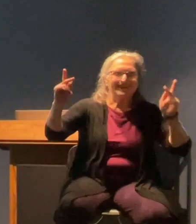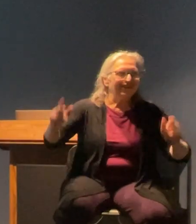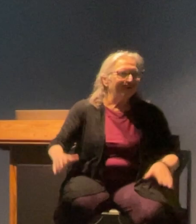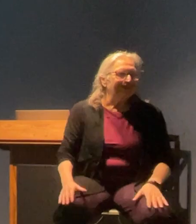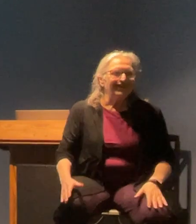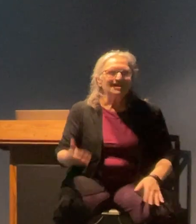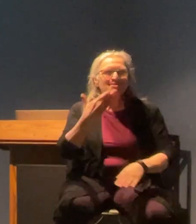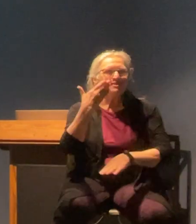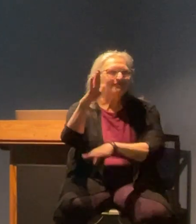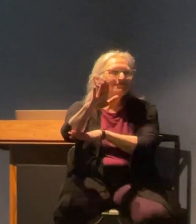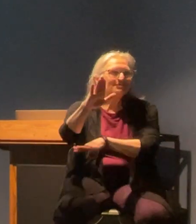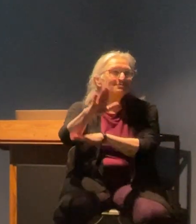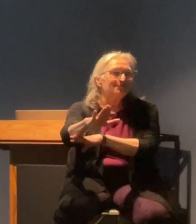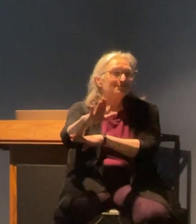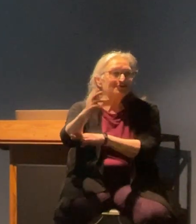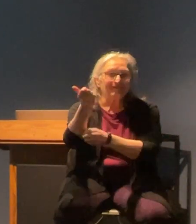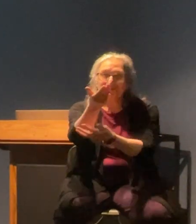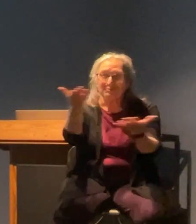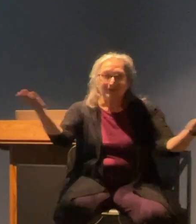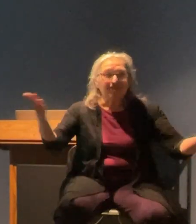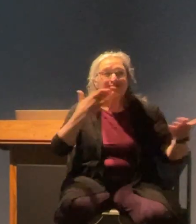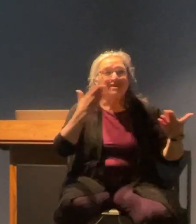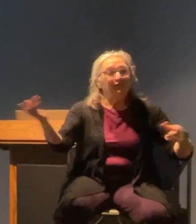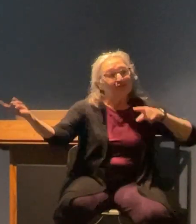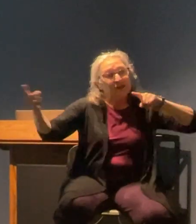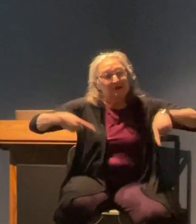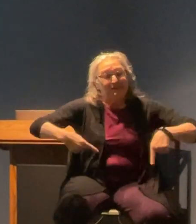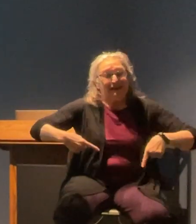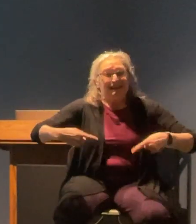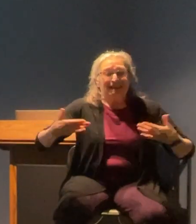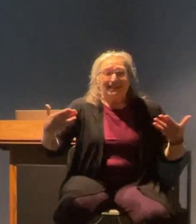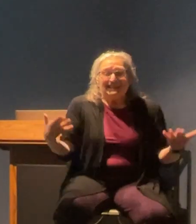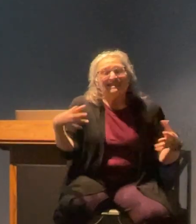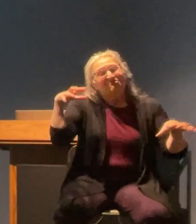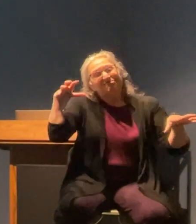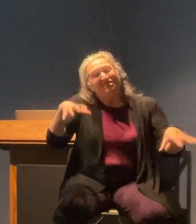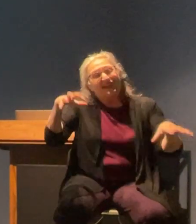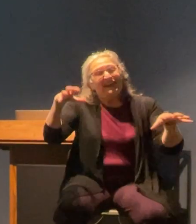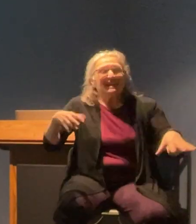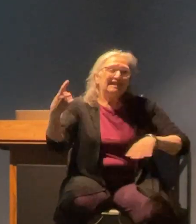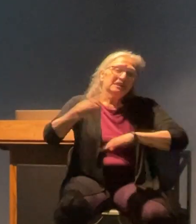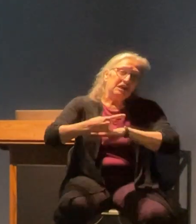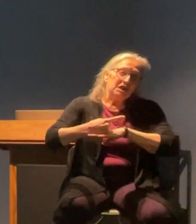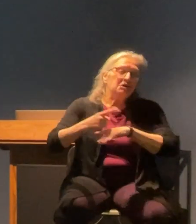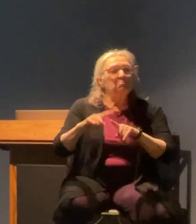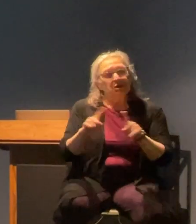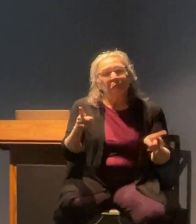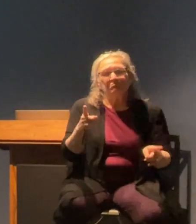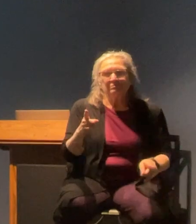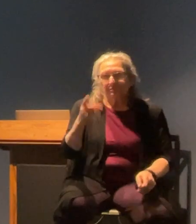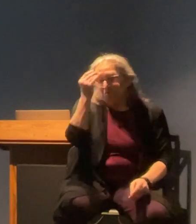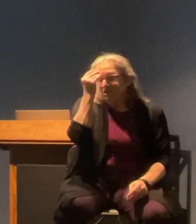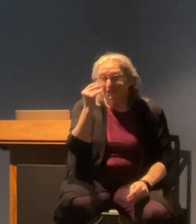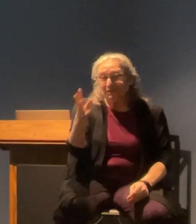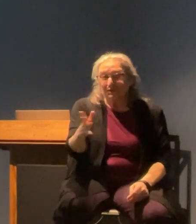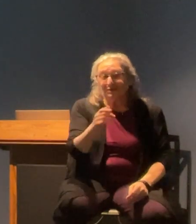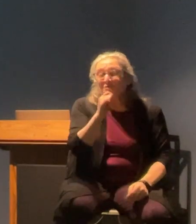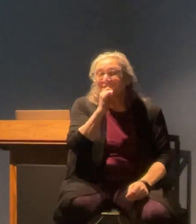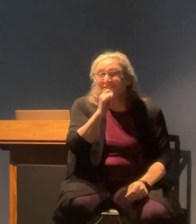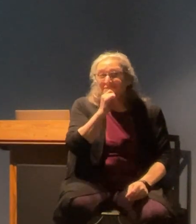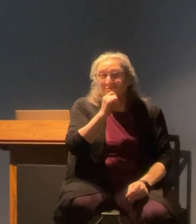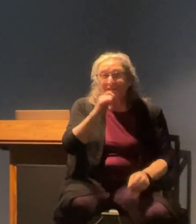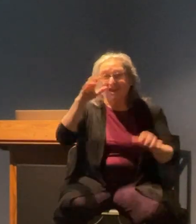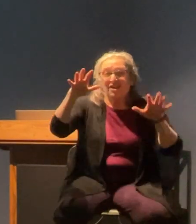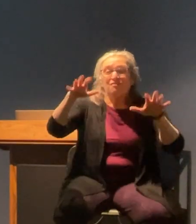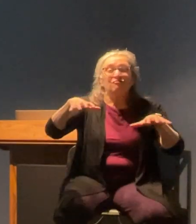All right, good afternoon, everyone, and thank you for coming out on this rainy day. But rainy days, I will tell you a little inside secret, is that